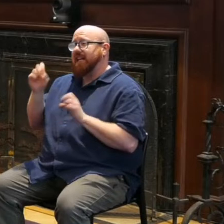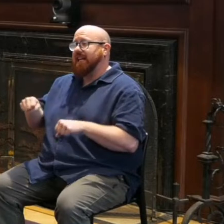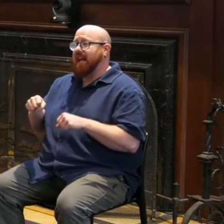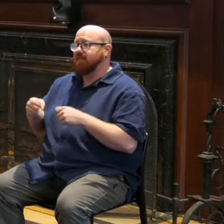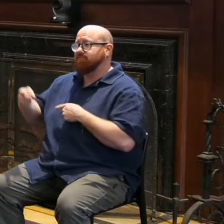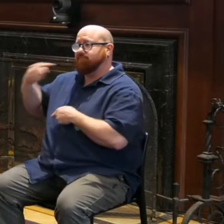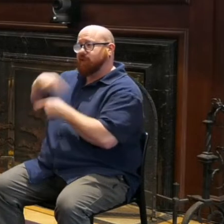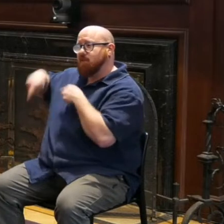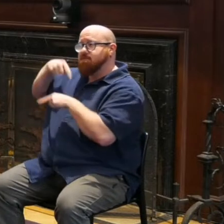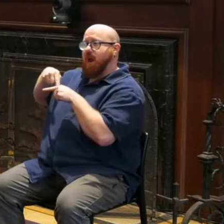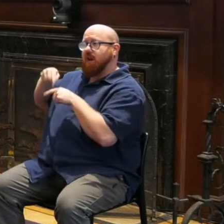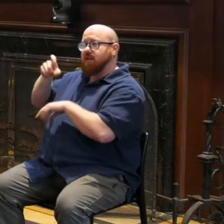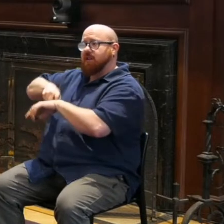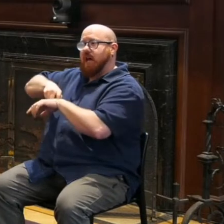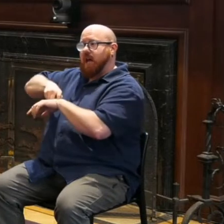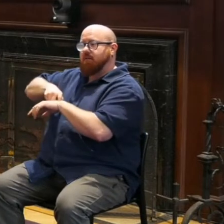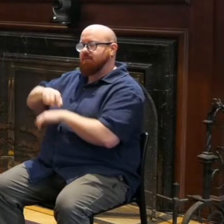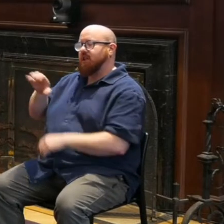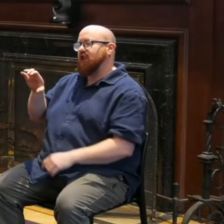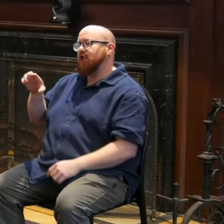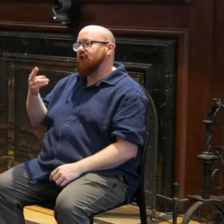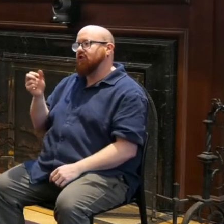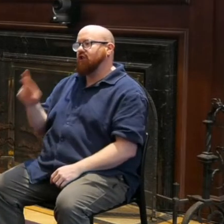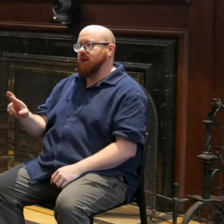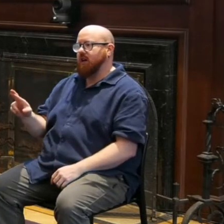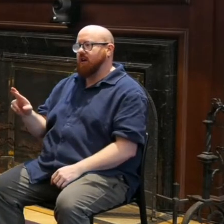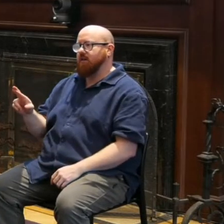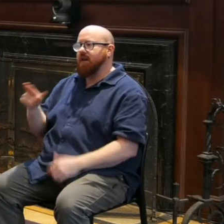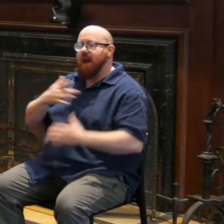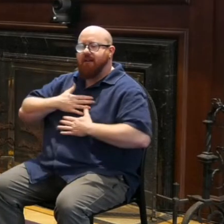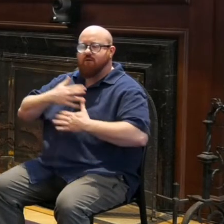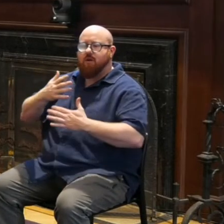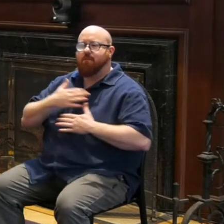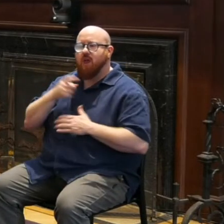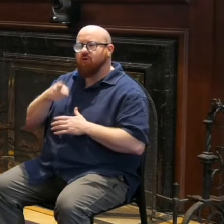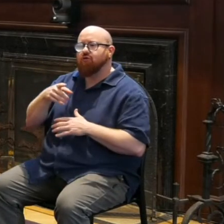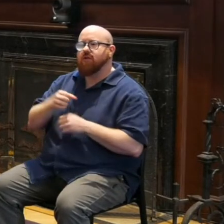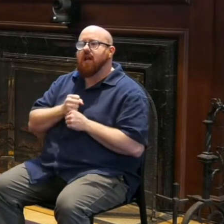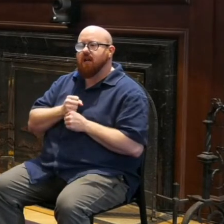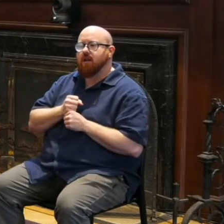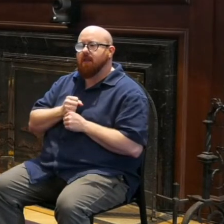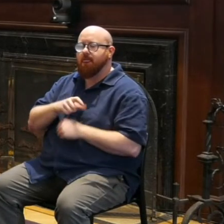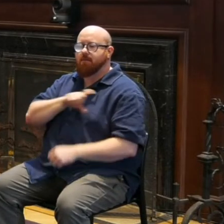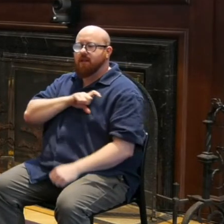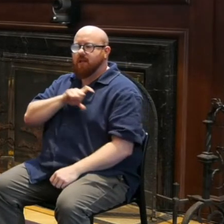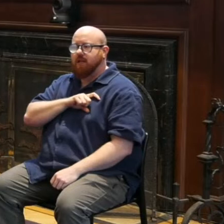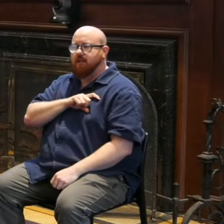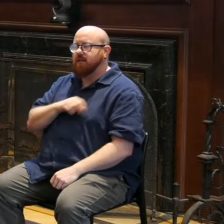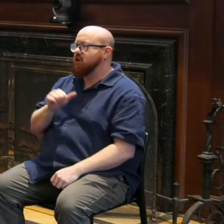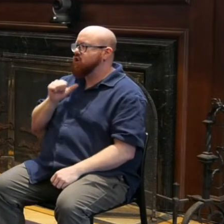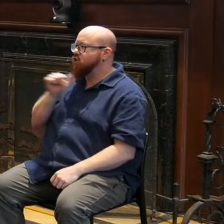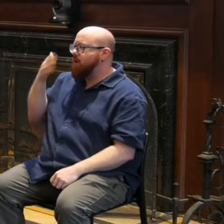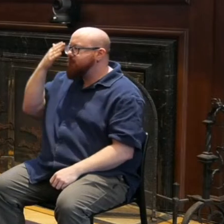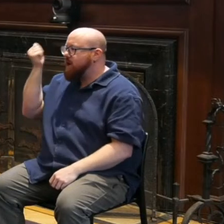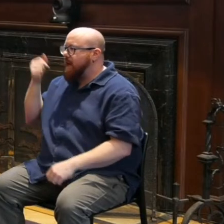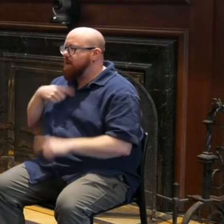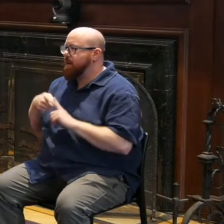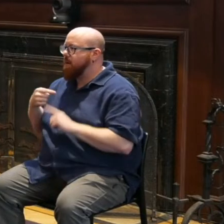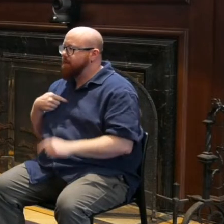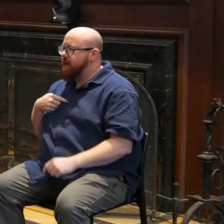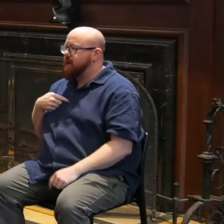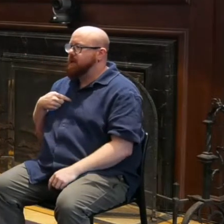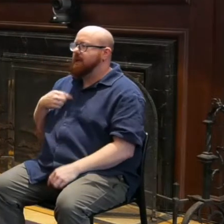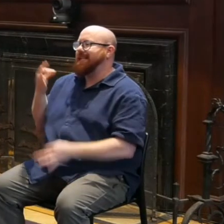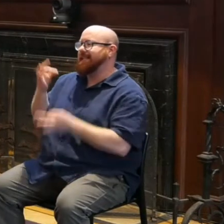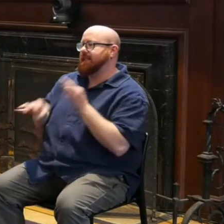Take, The Police. Don't You Forget About Me, Simple Minds. And there's an epigraph